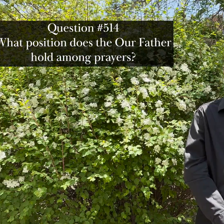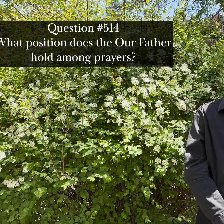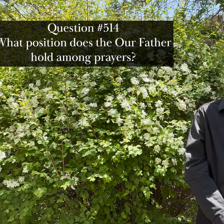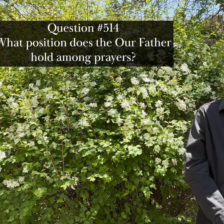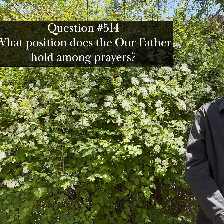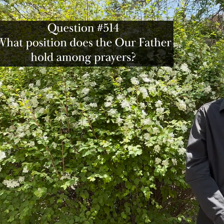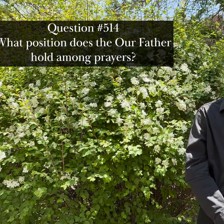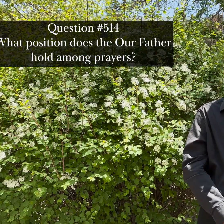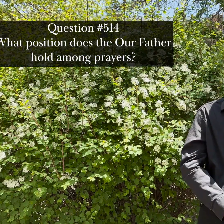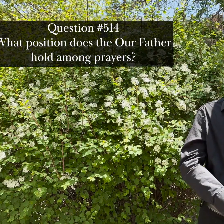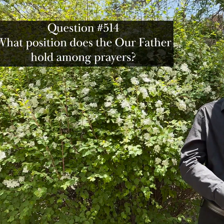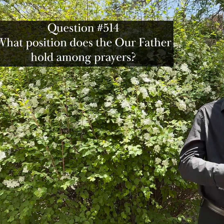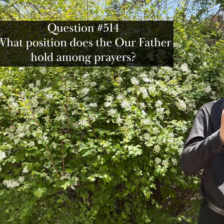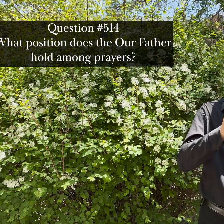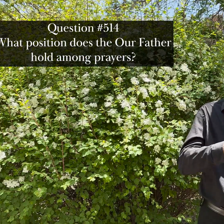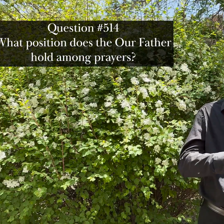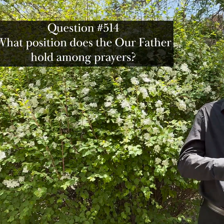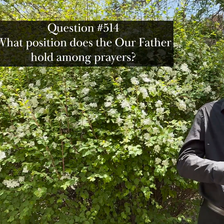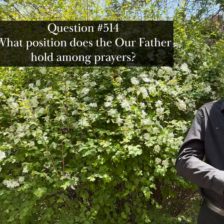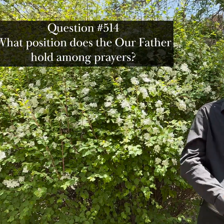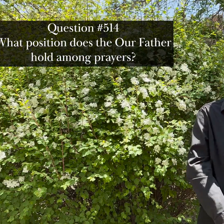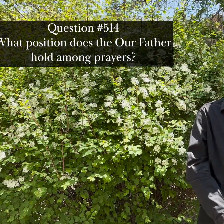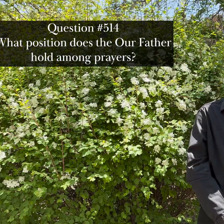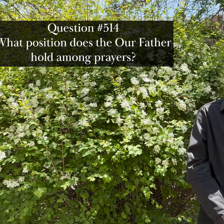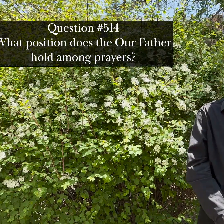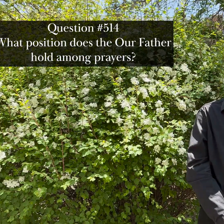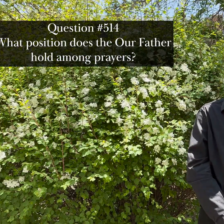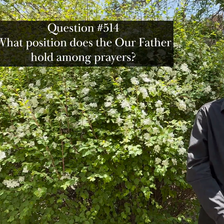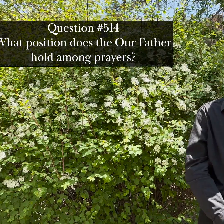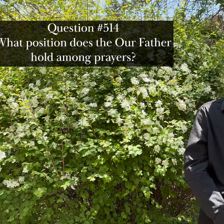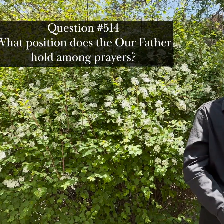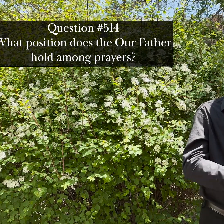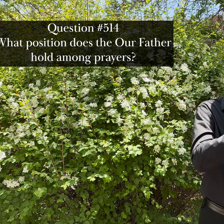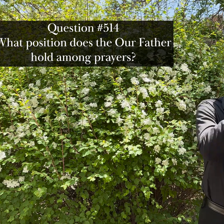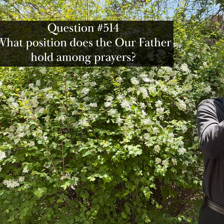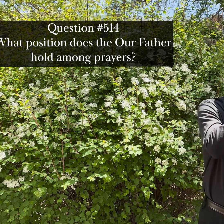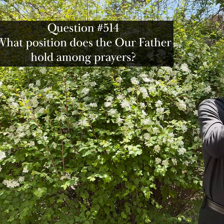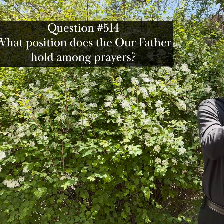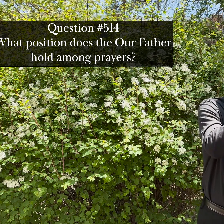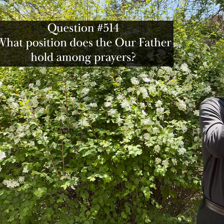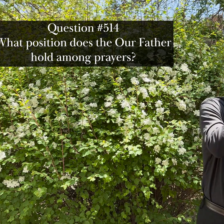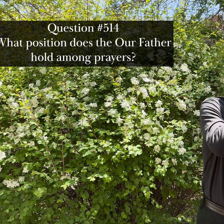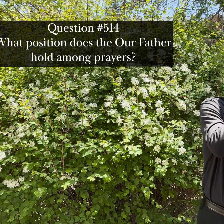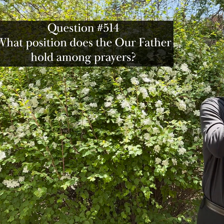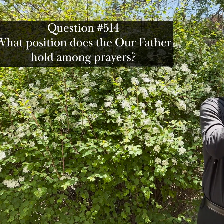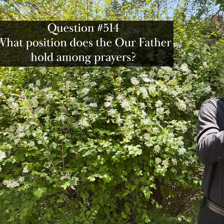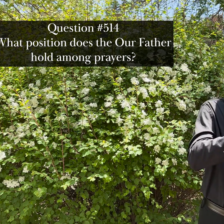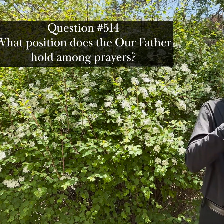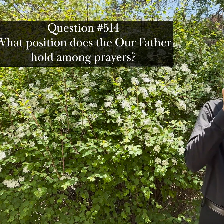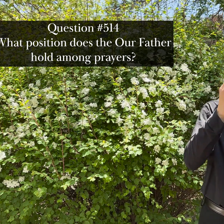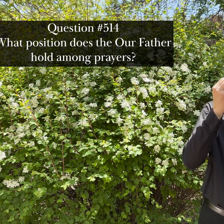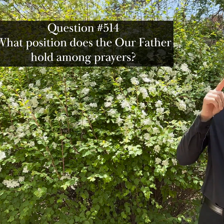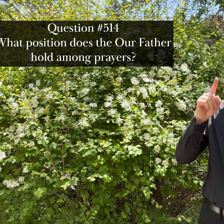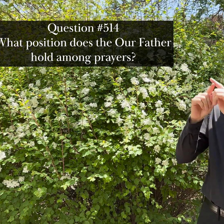Question 514. What position does the Our Father hold among prayers?